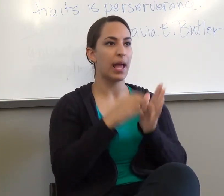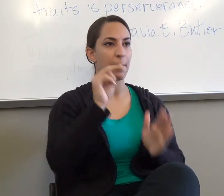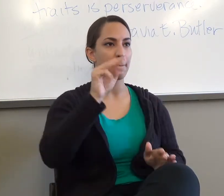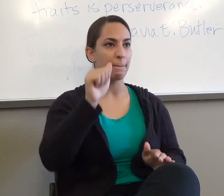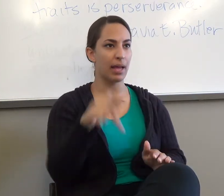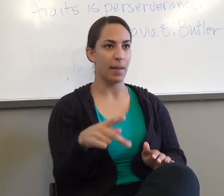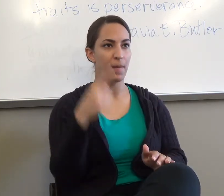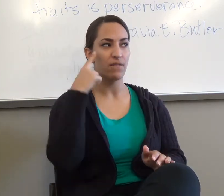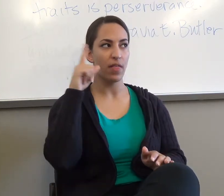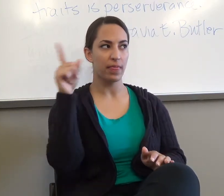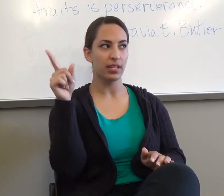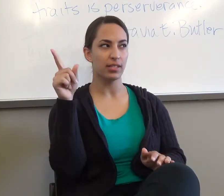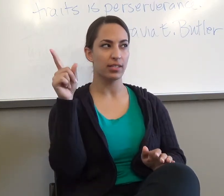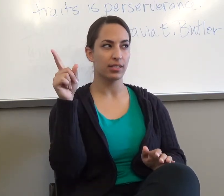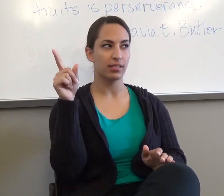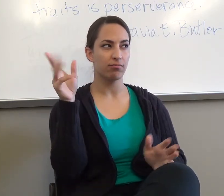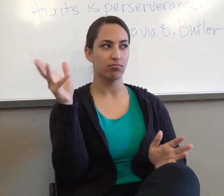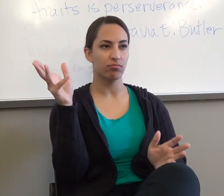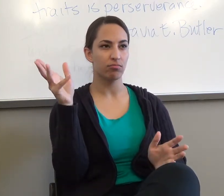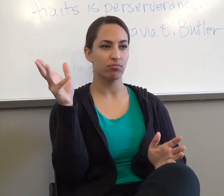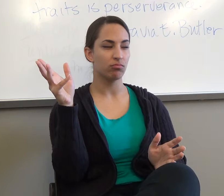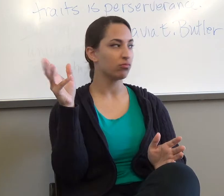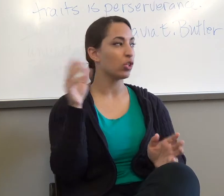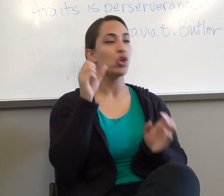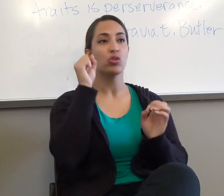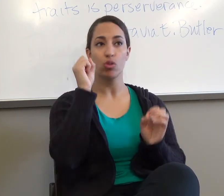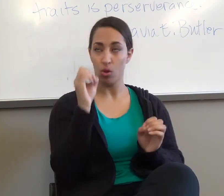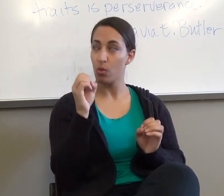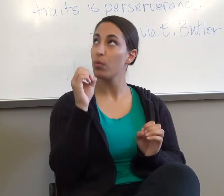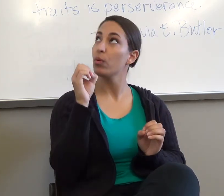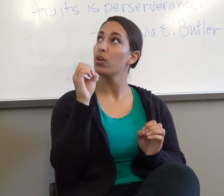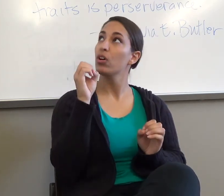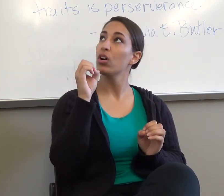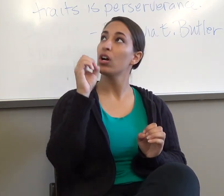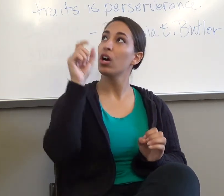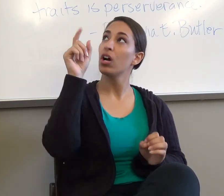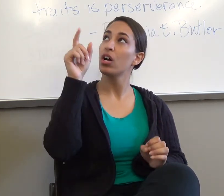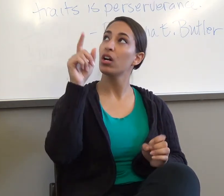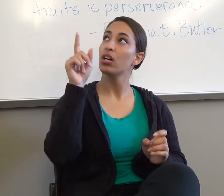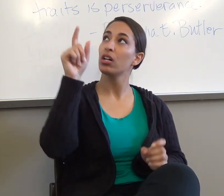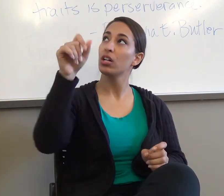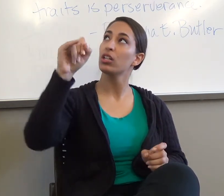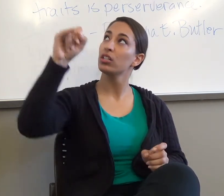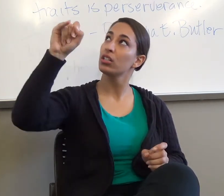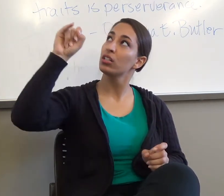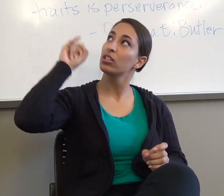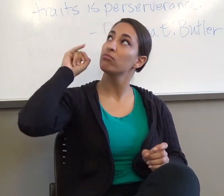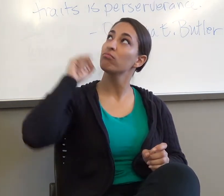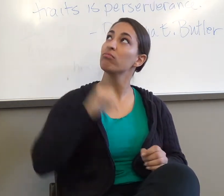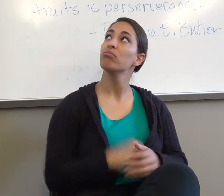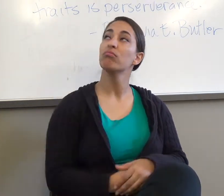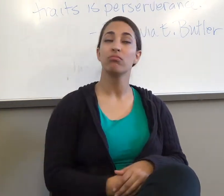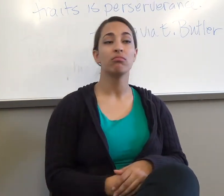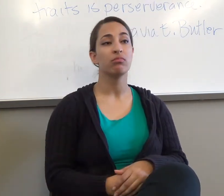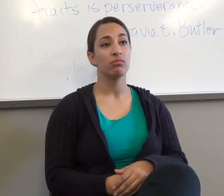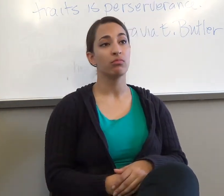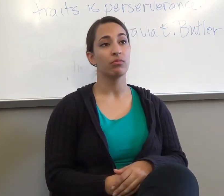this? Okay, so Karina underlined this. Did anybody